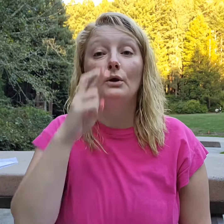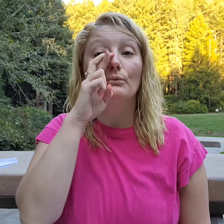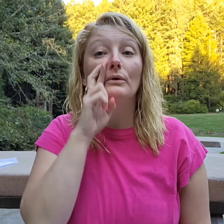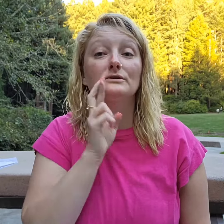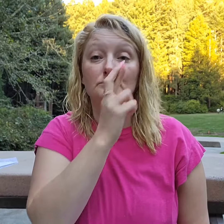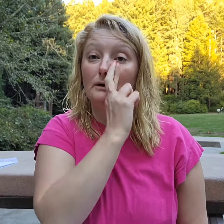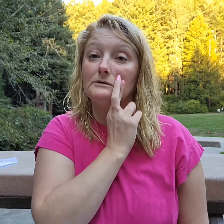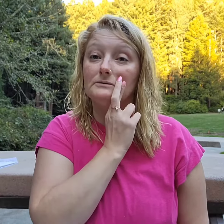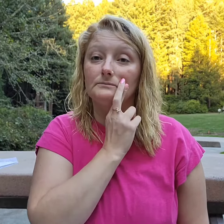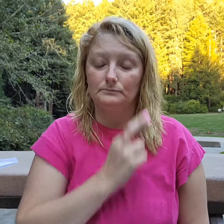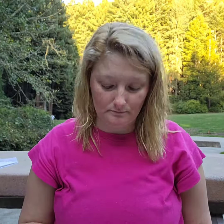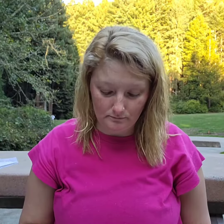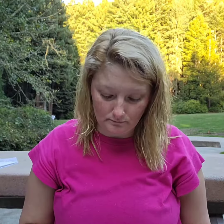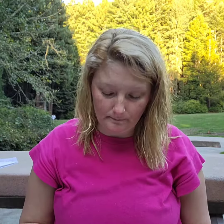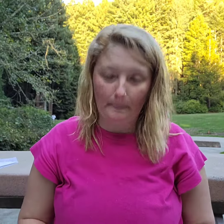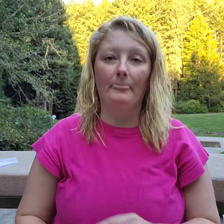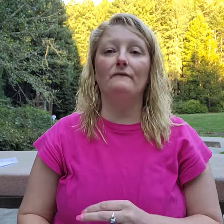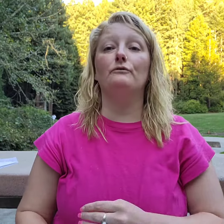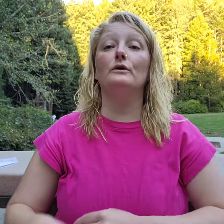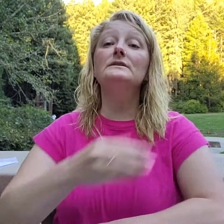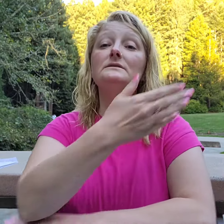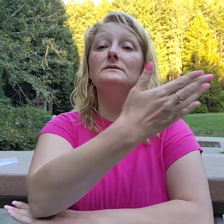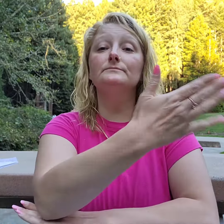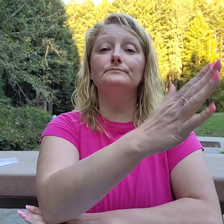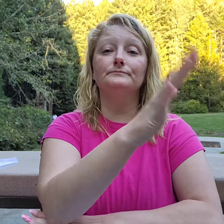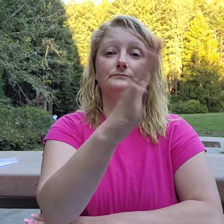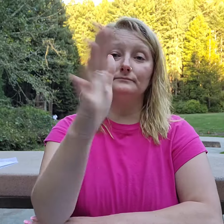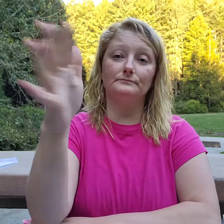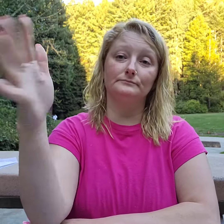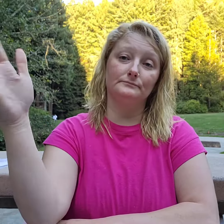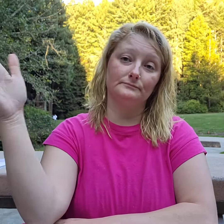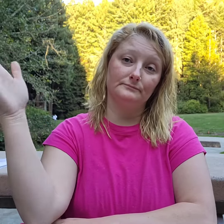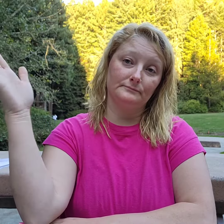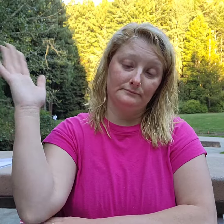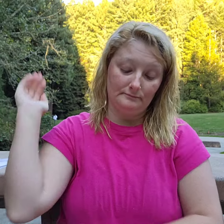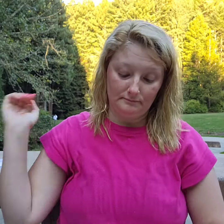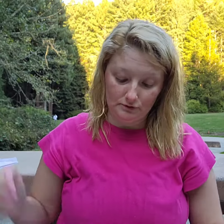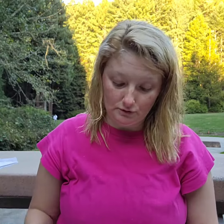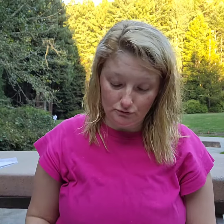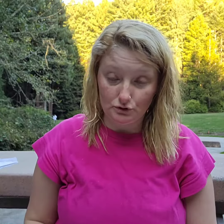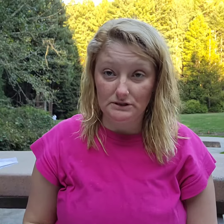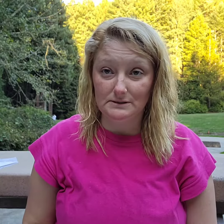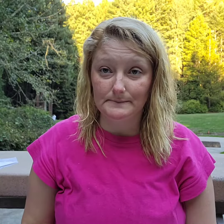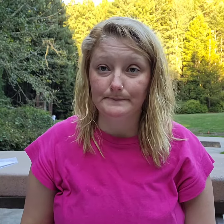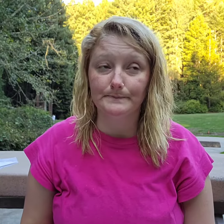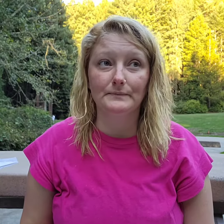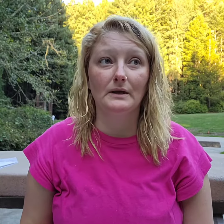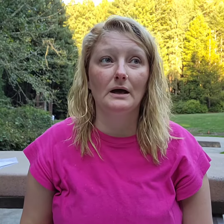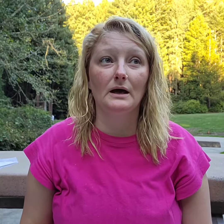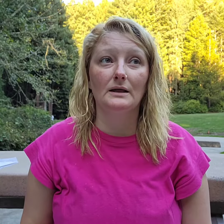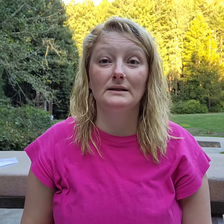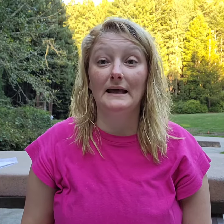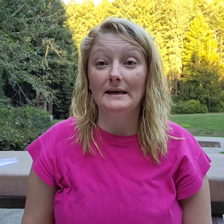Restaurant. The forest. So trees. The lake.